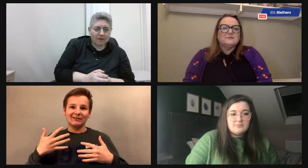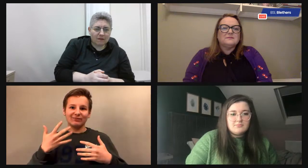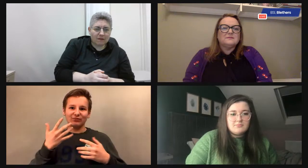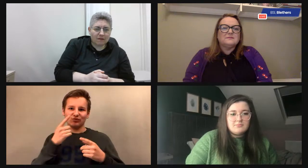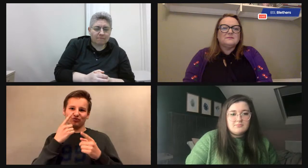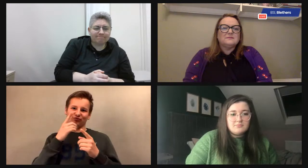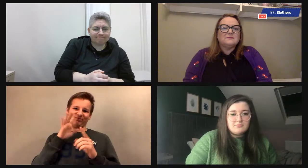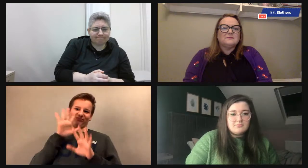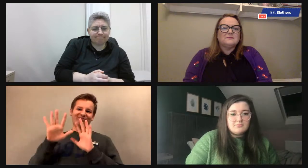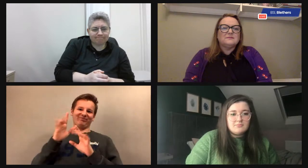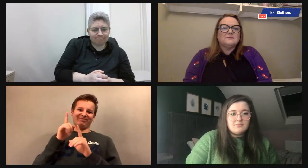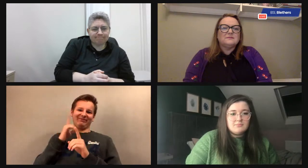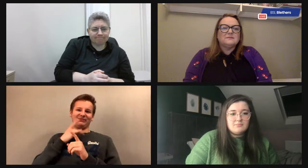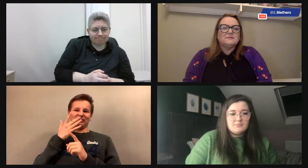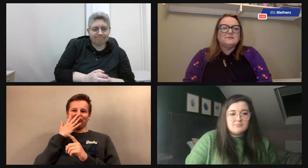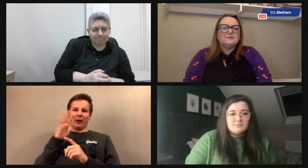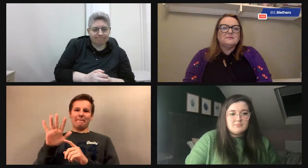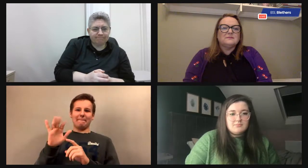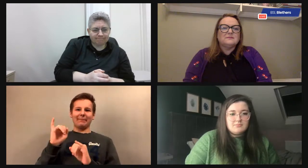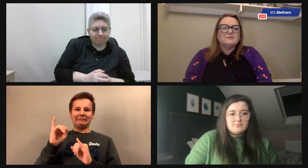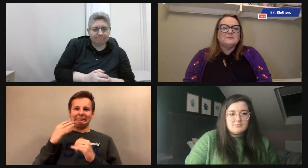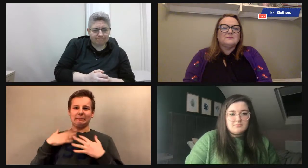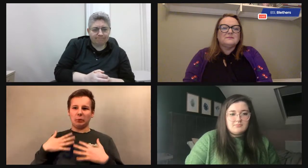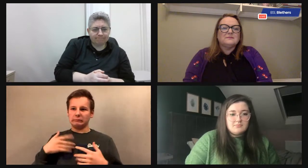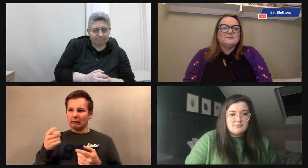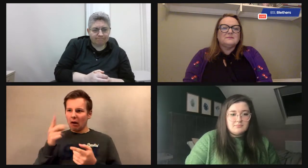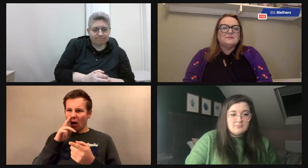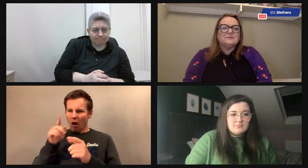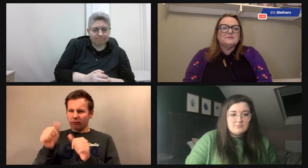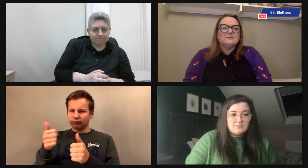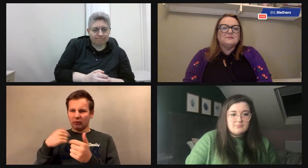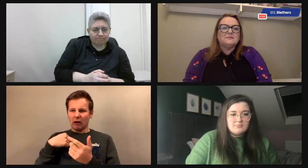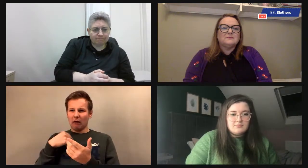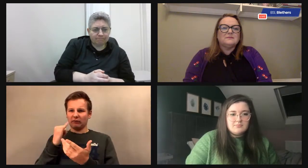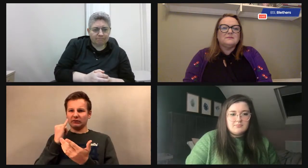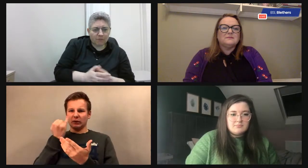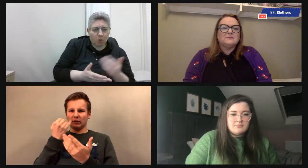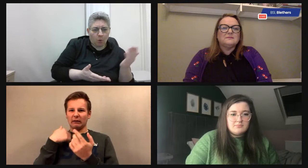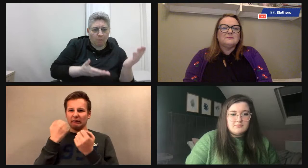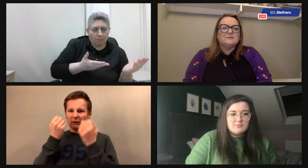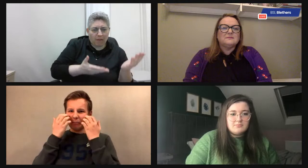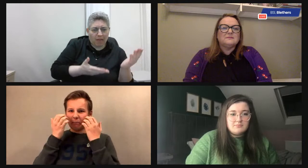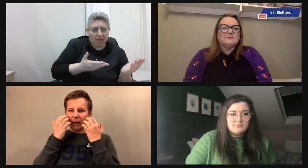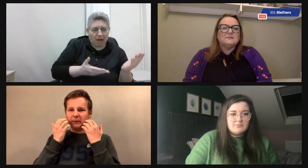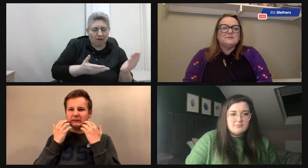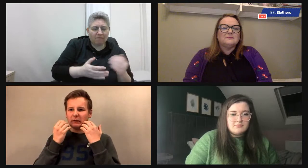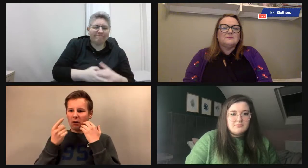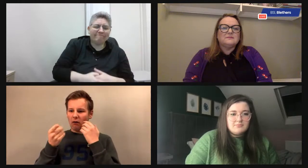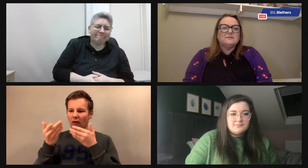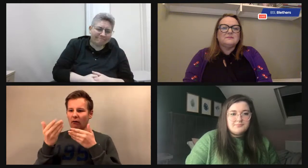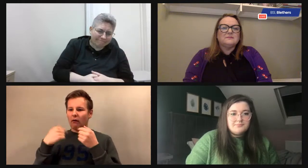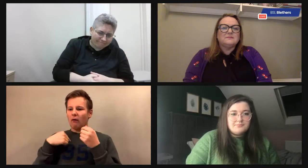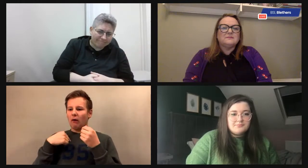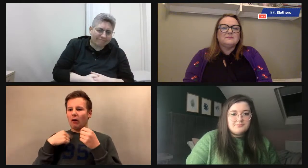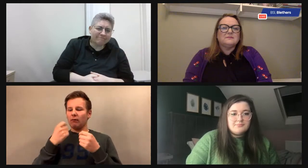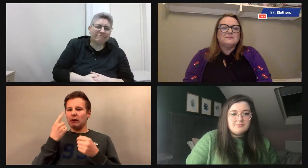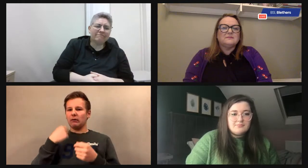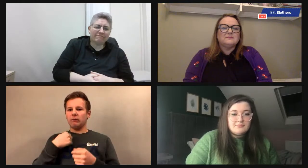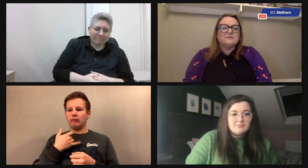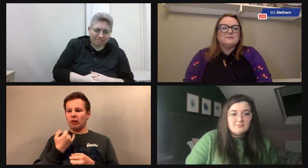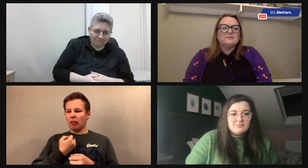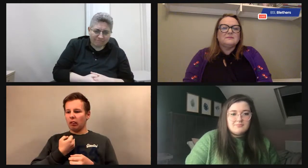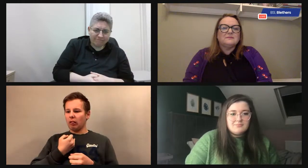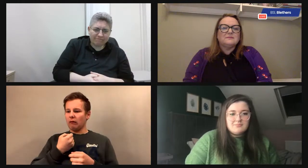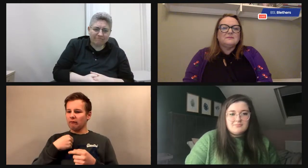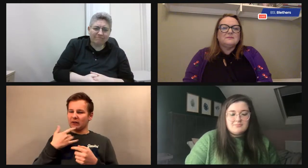got, and it could be there's some sort of things of body shame as well. This sense